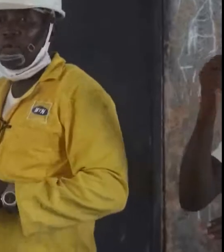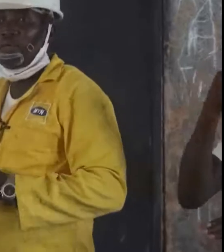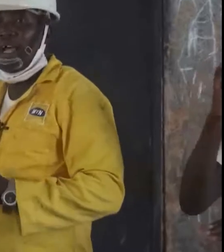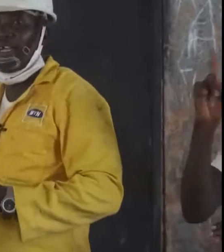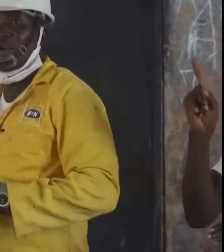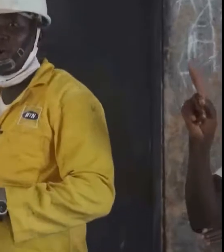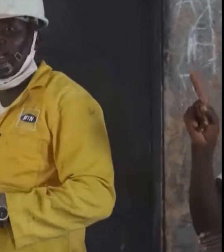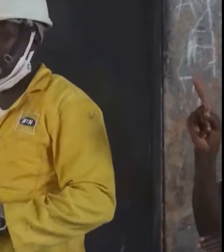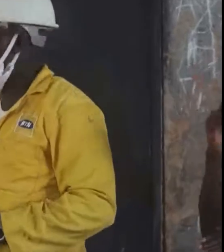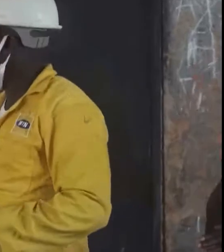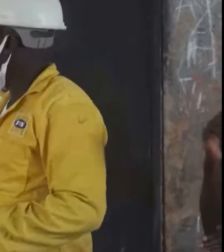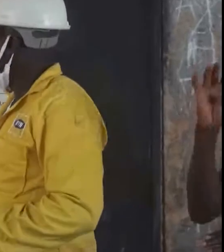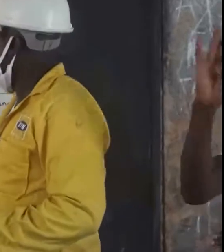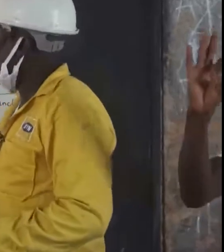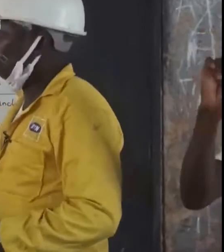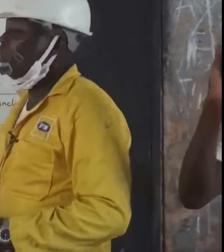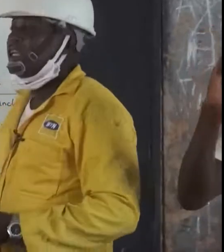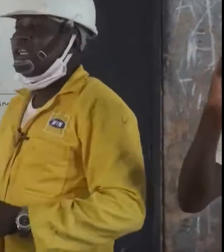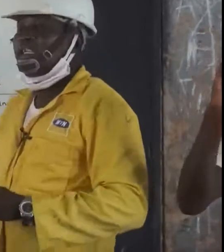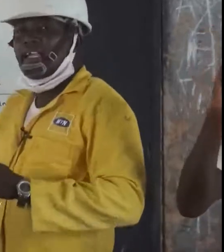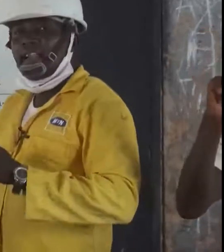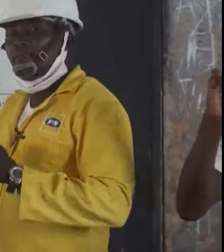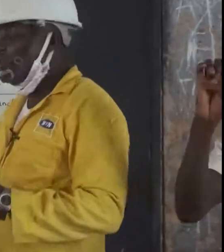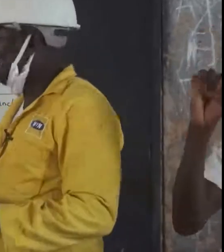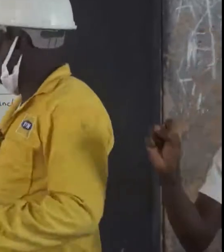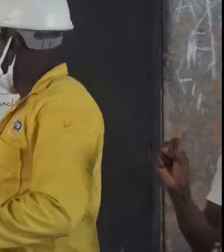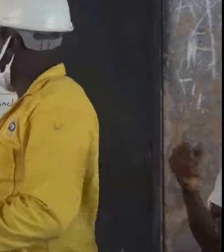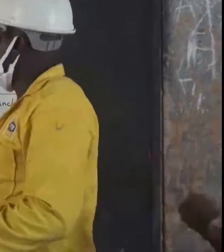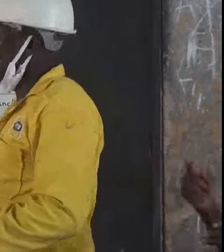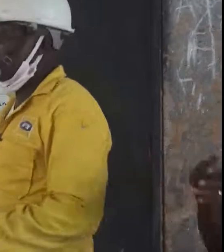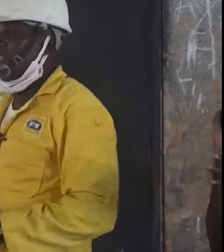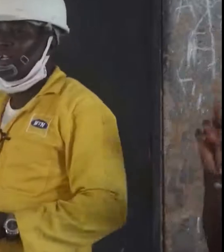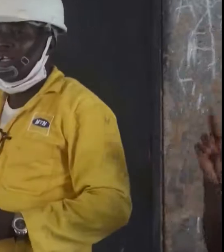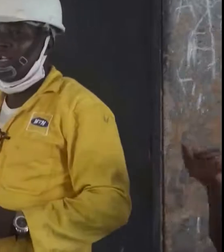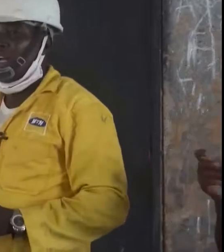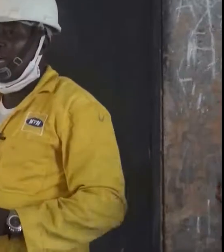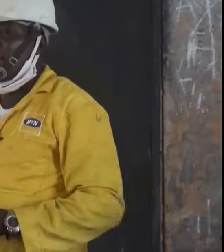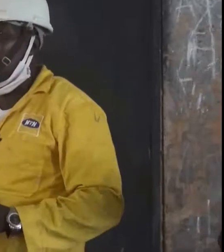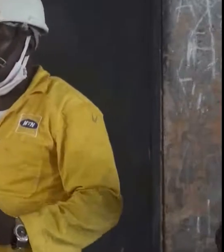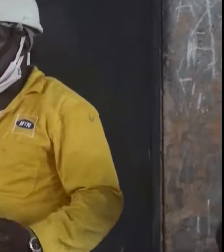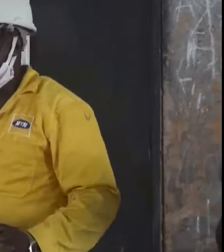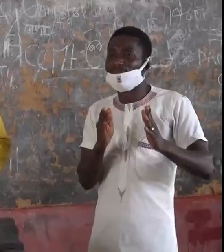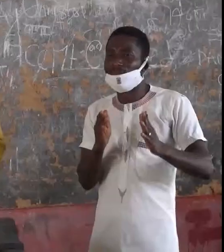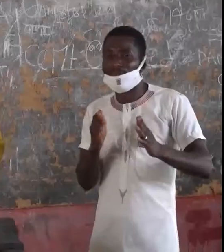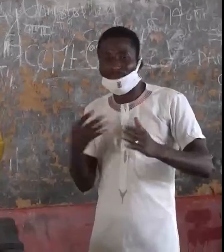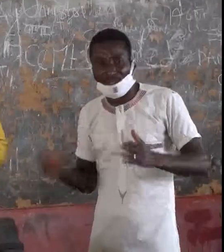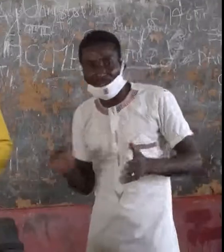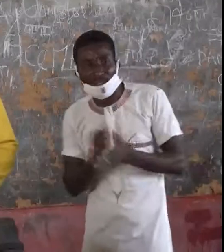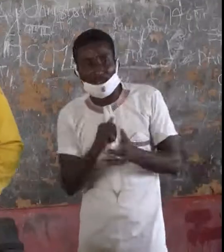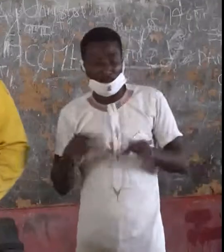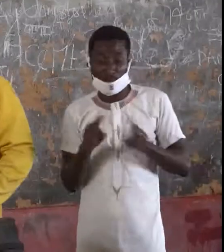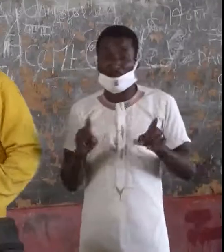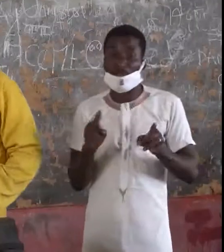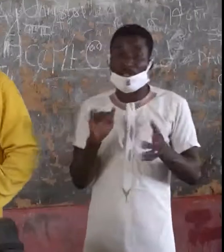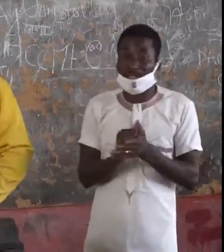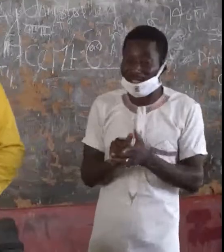file for filing corners. Now, these are the following operations that carry us throughout to